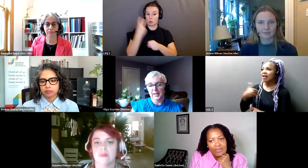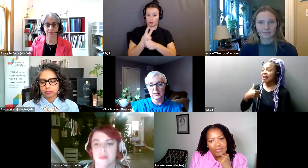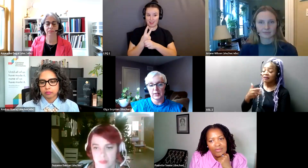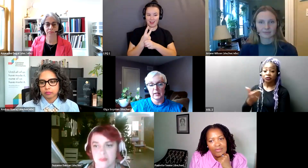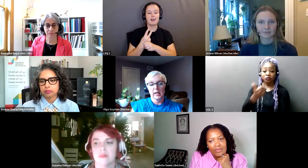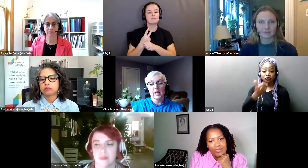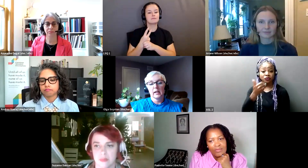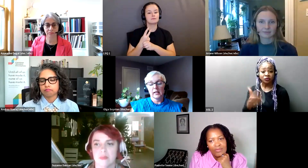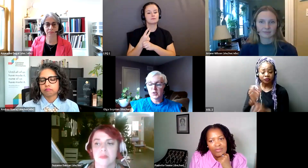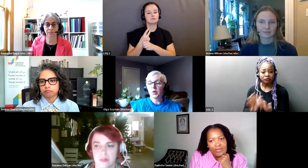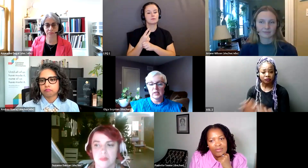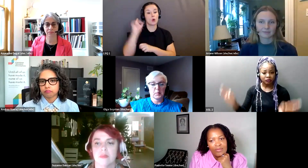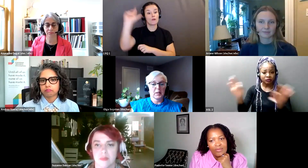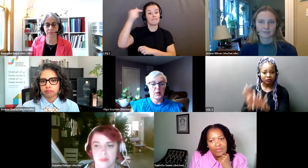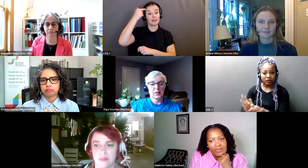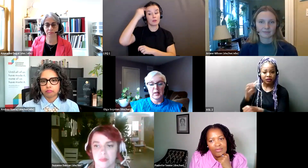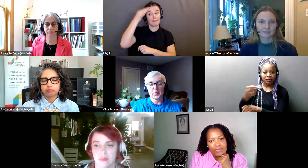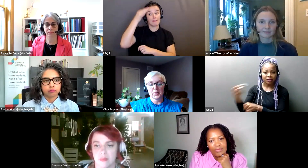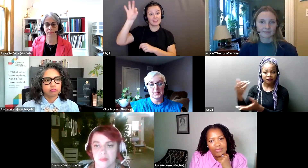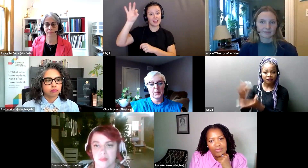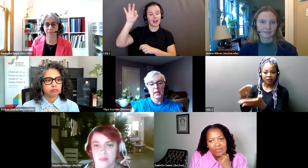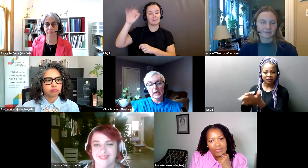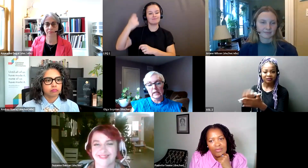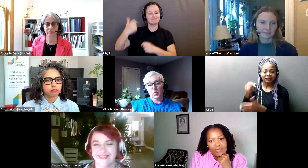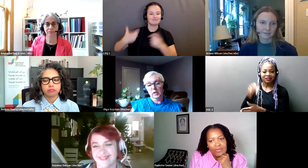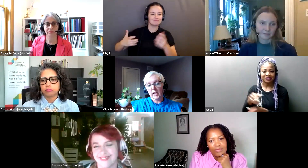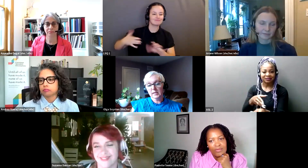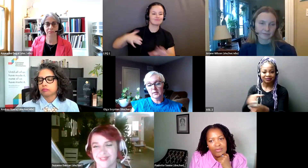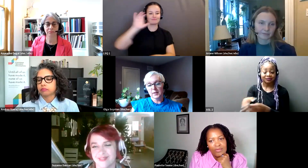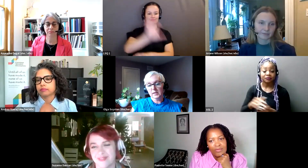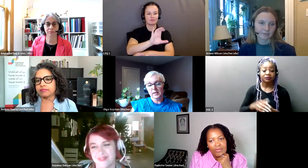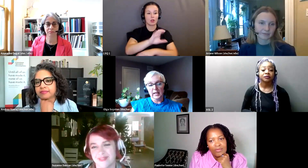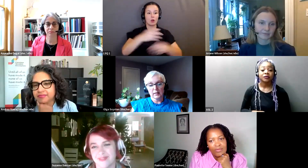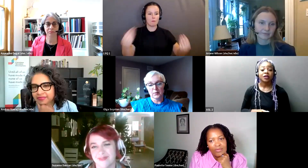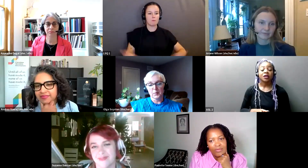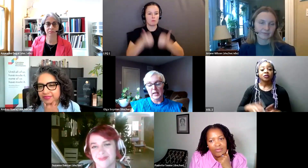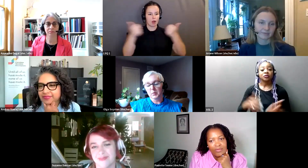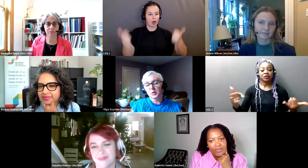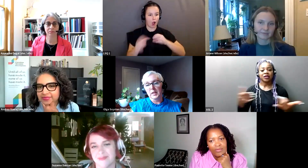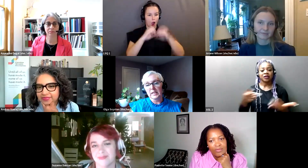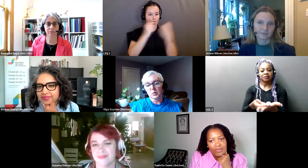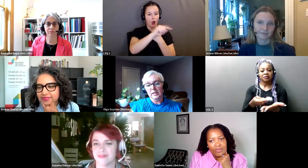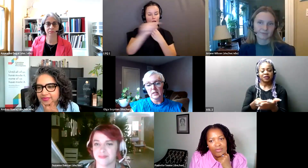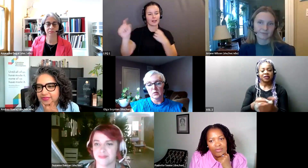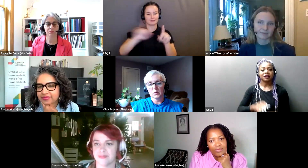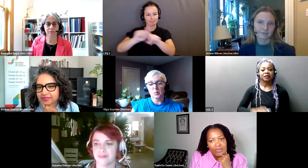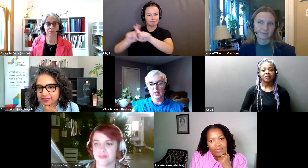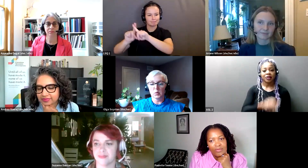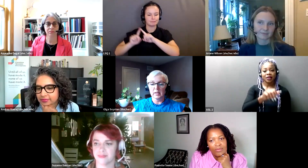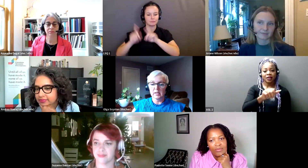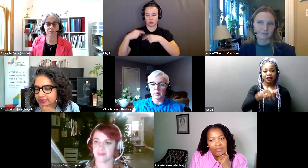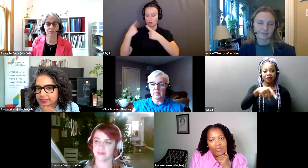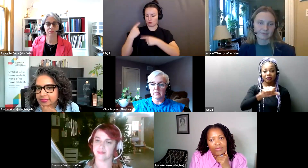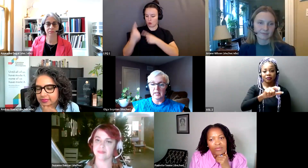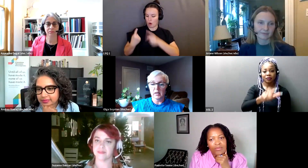for the sector. Let's talk a little bit about the numbers. In our last fiscal year, from April 2022 to